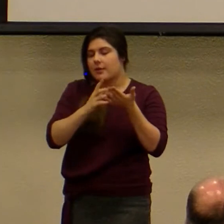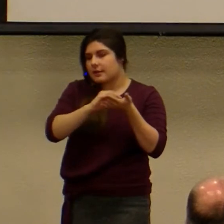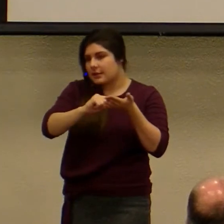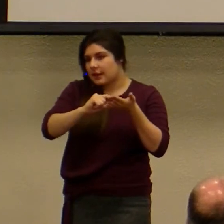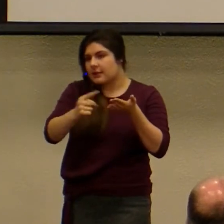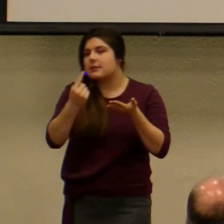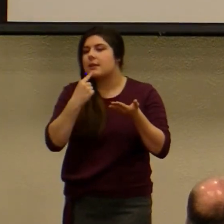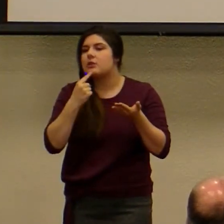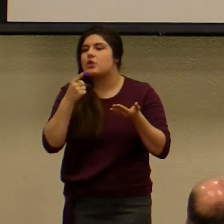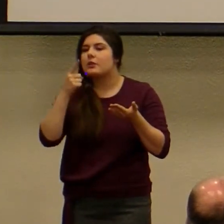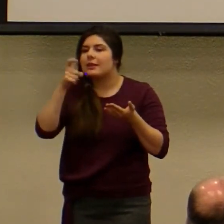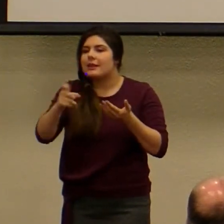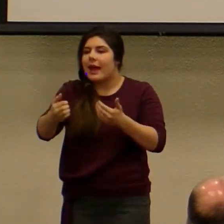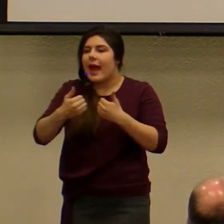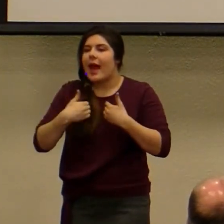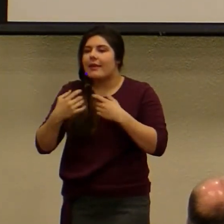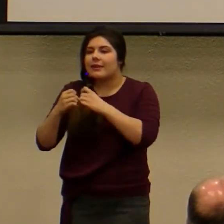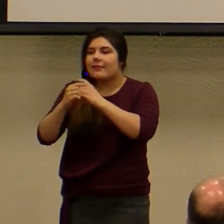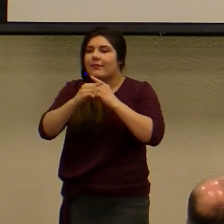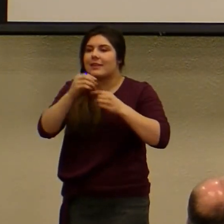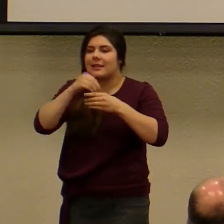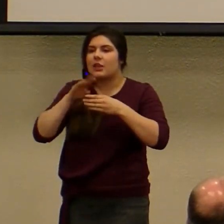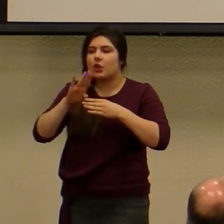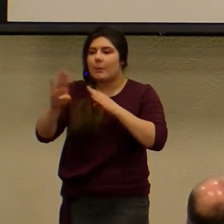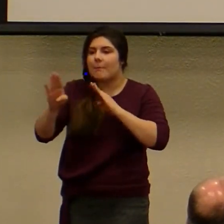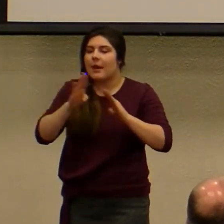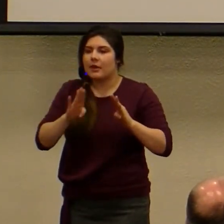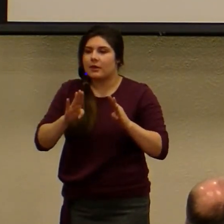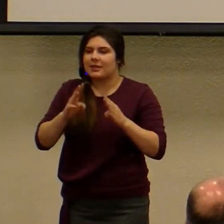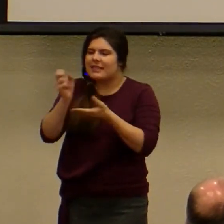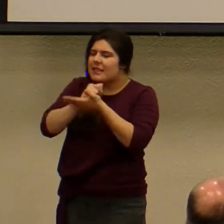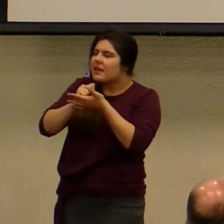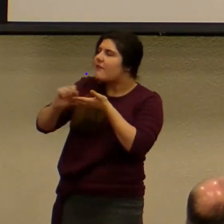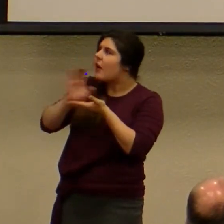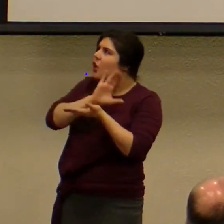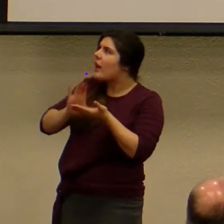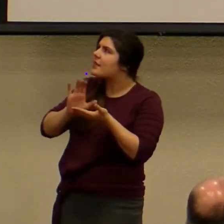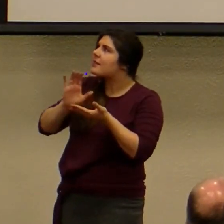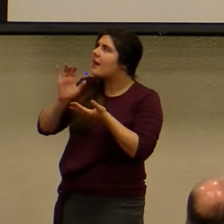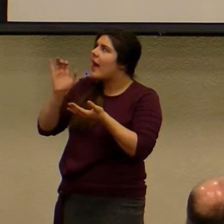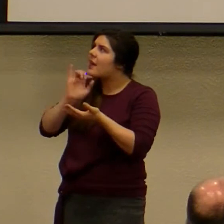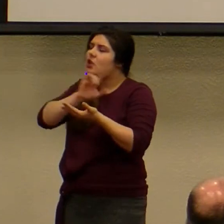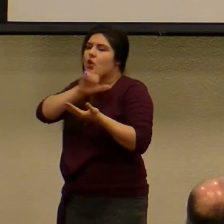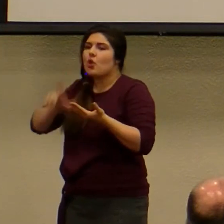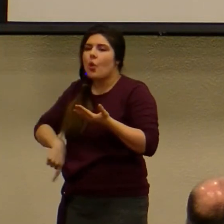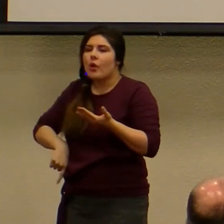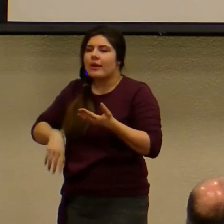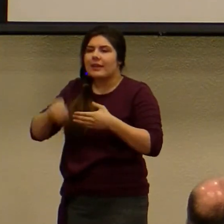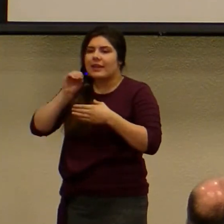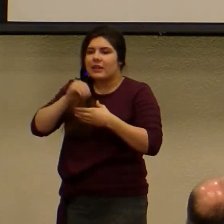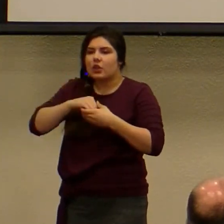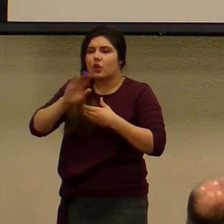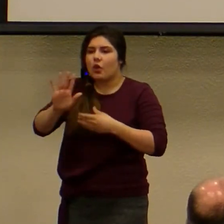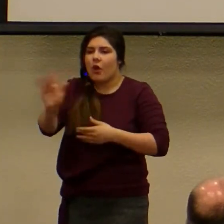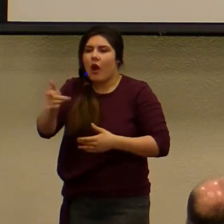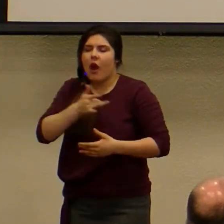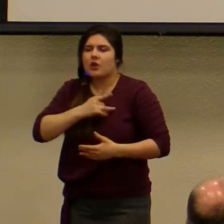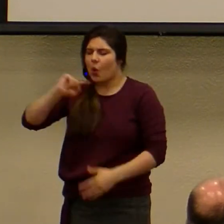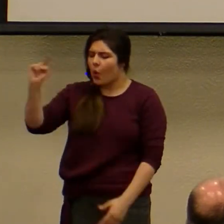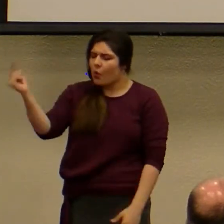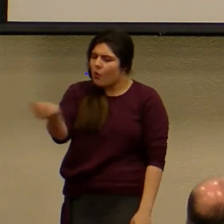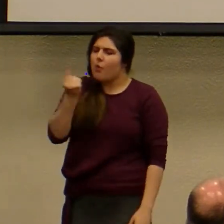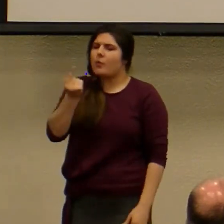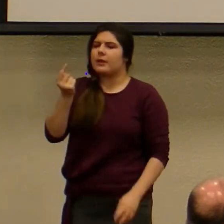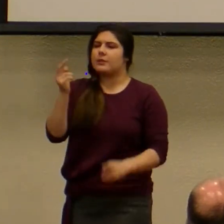defense in your manner. Sanctify Christ as Lord in your hearts. Watch the B clause. Always being ready to make